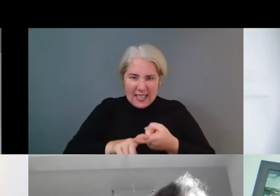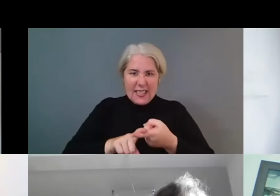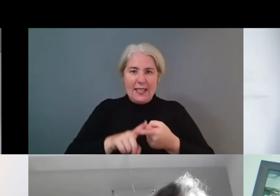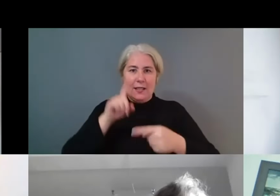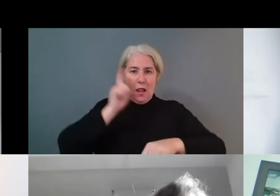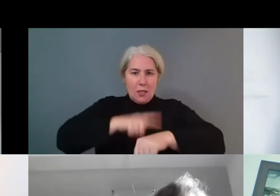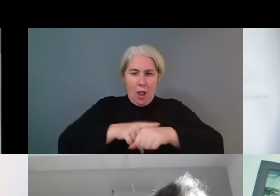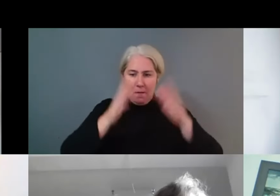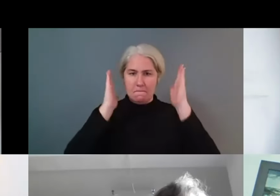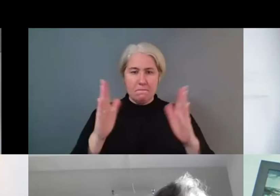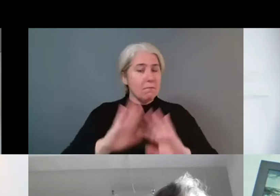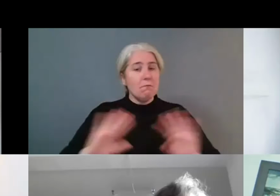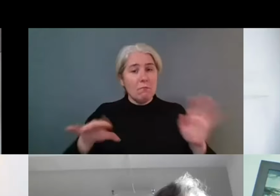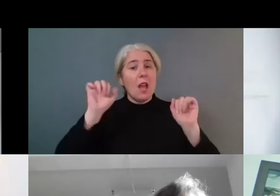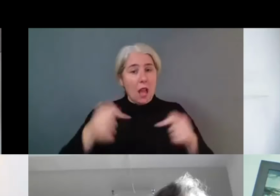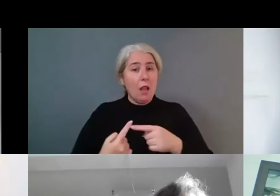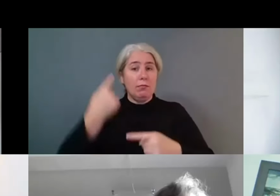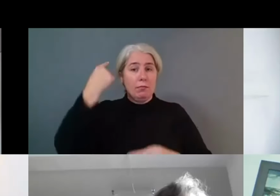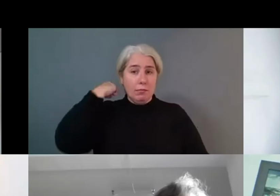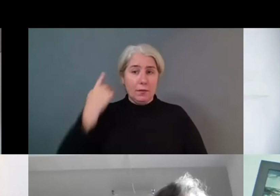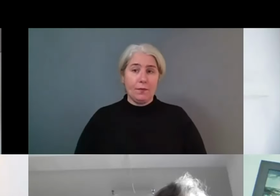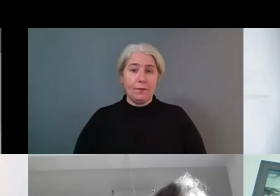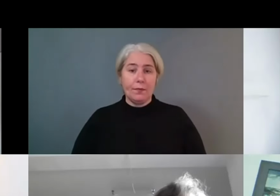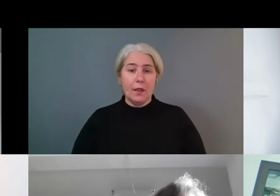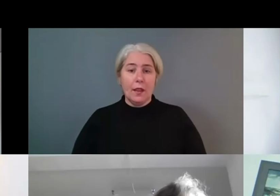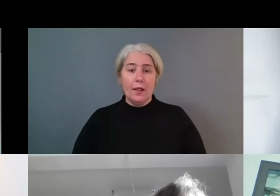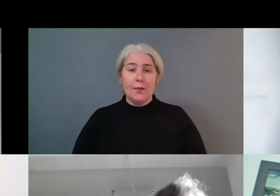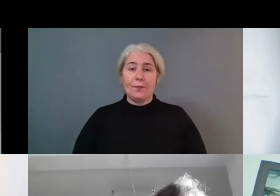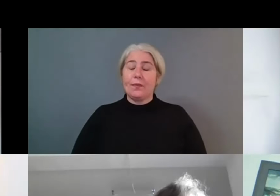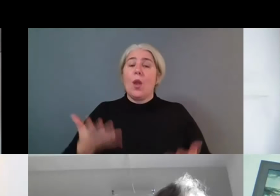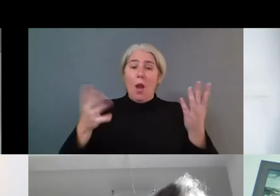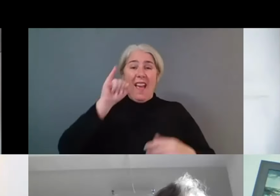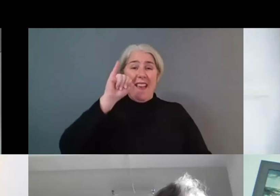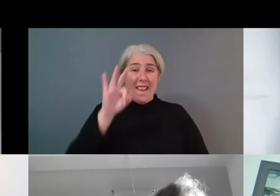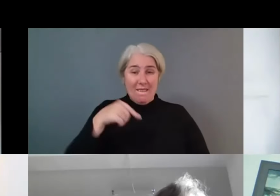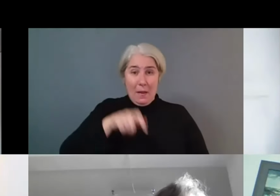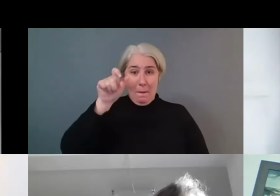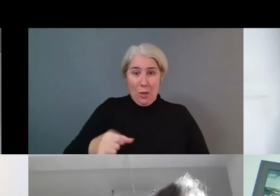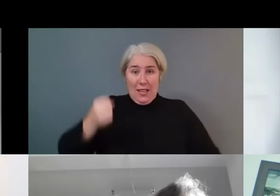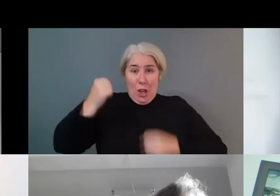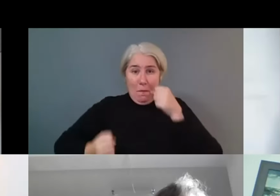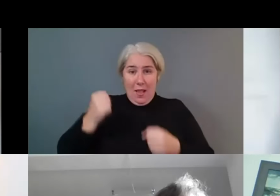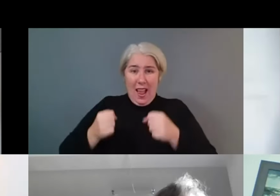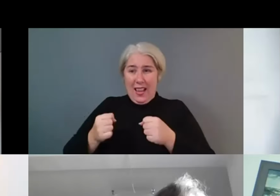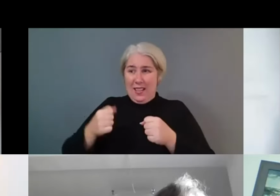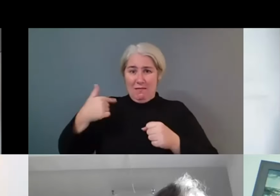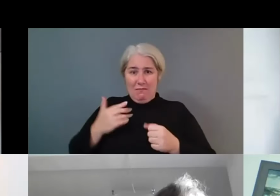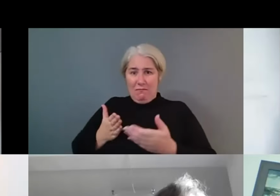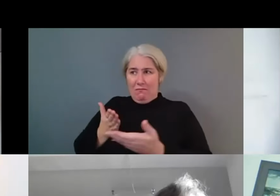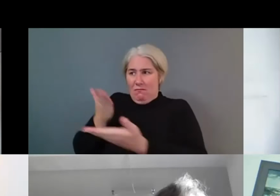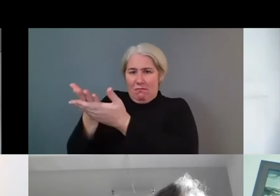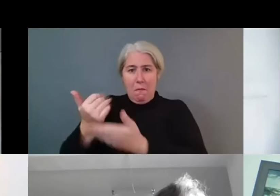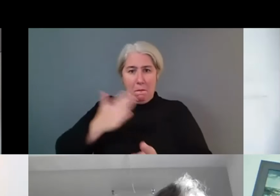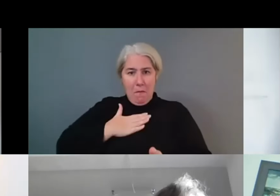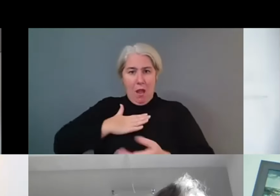when the application of the remedies is unreasonably prolonged or unlikely to bring effective relief. And I think this applies to many